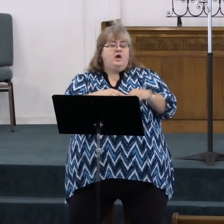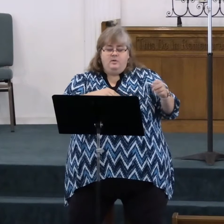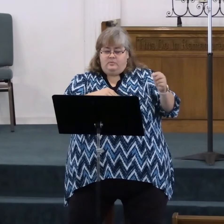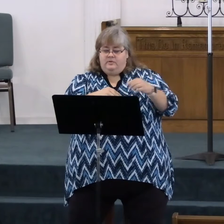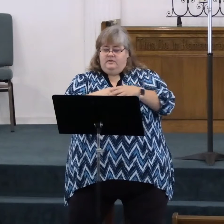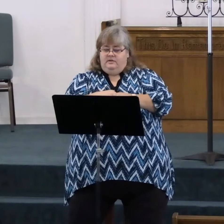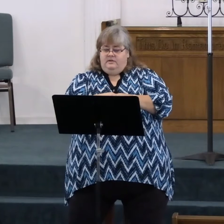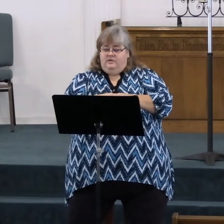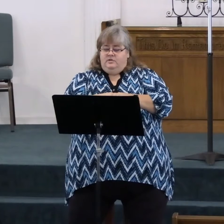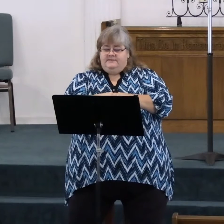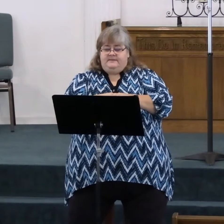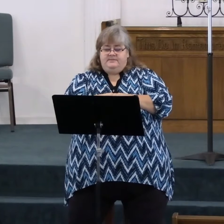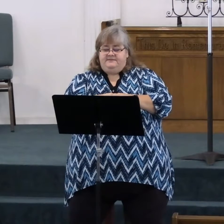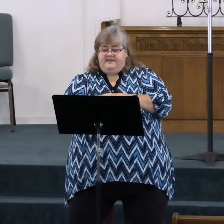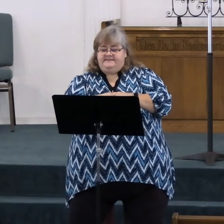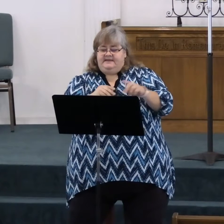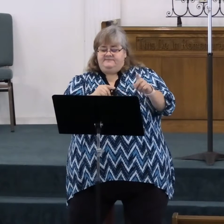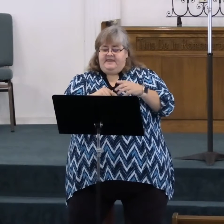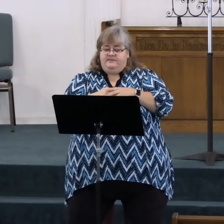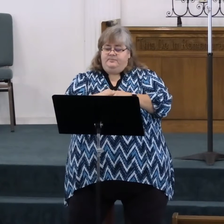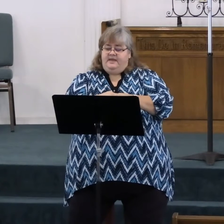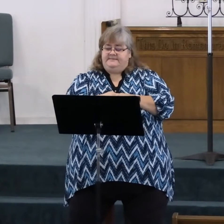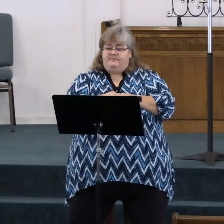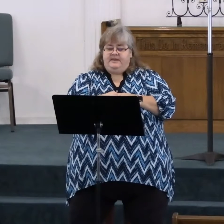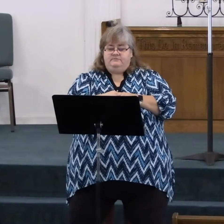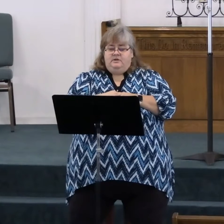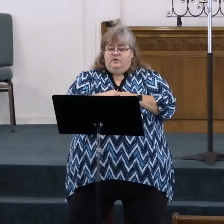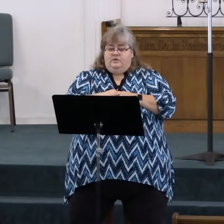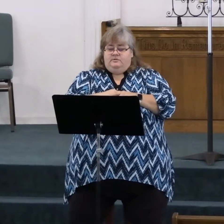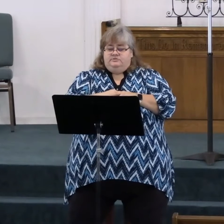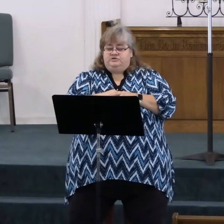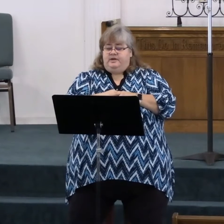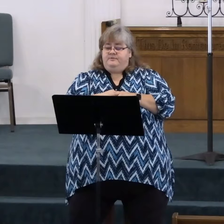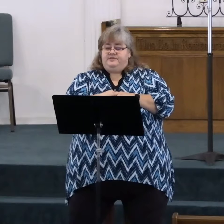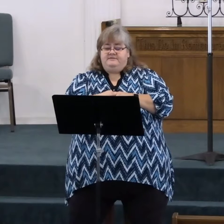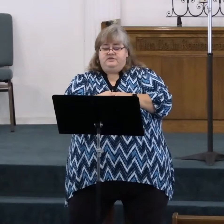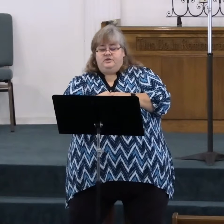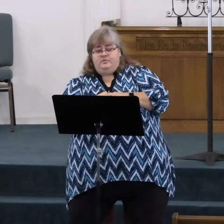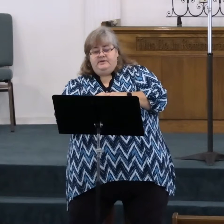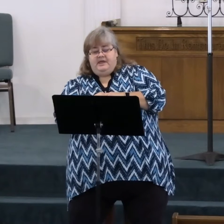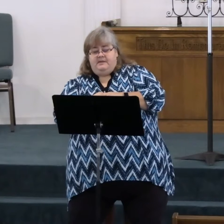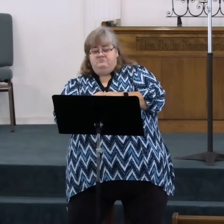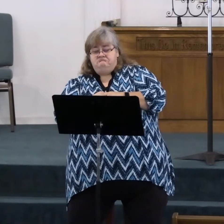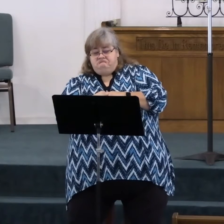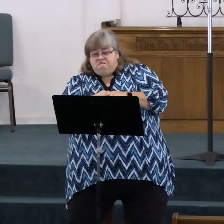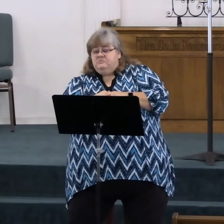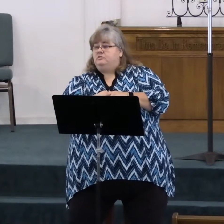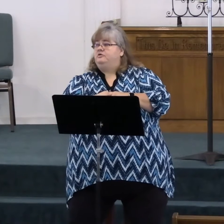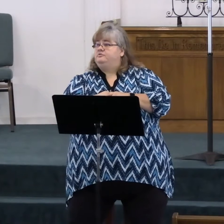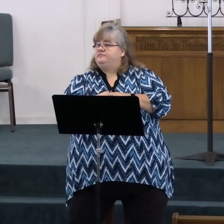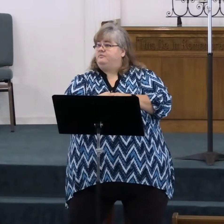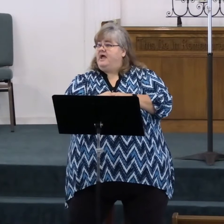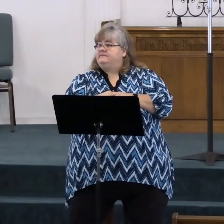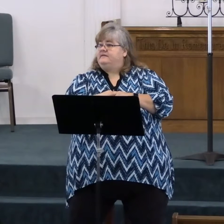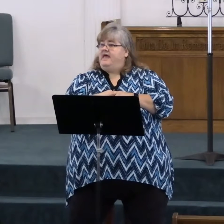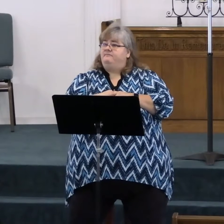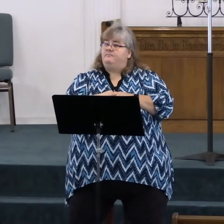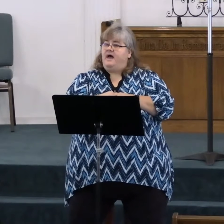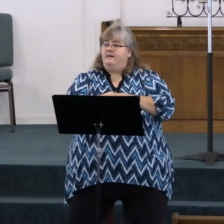know some of the things that have taken place. I mean, did you ever think that you would lose the right to have the Bible